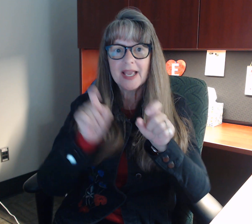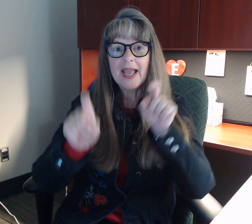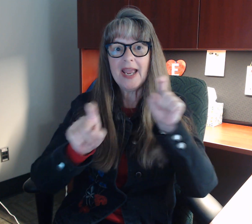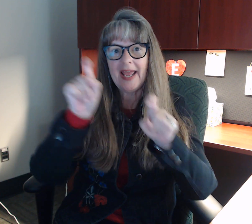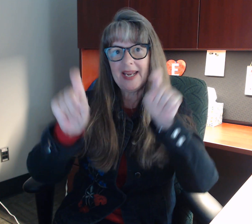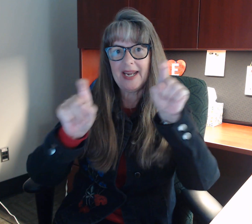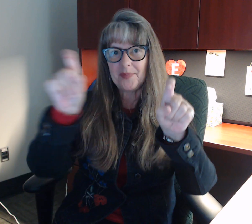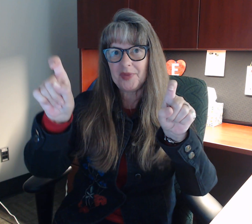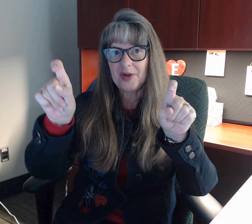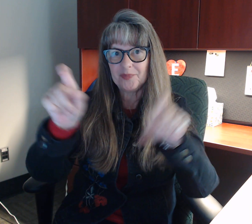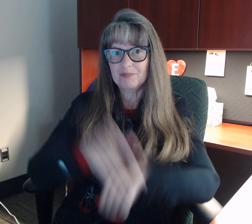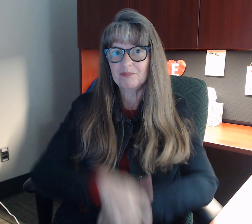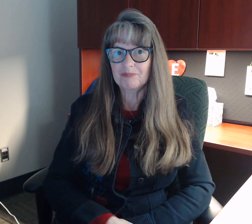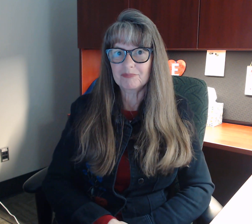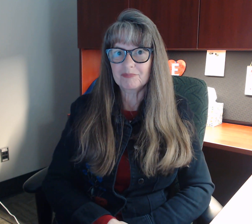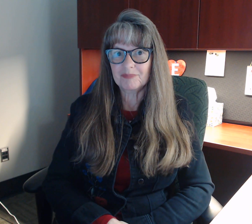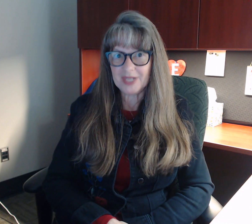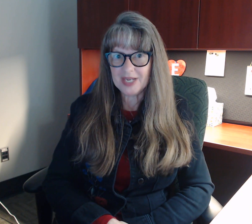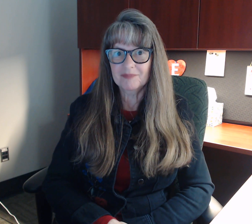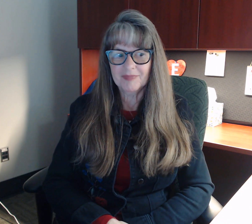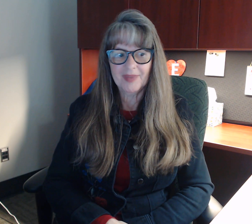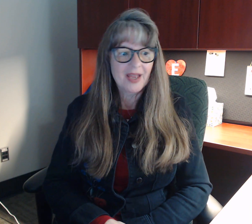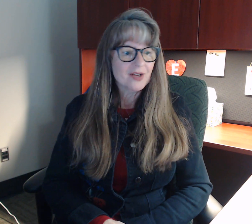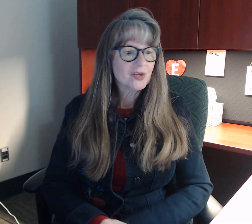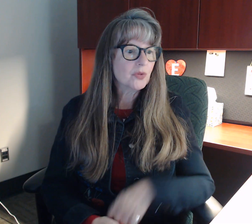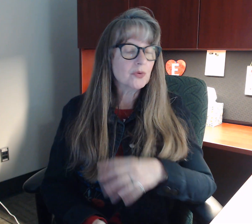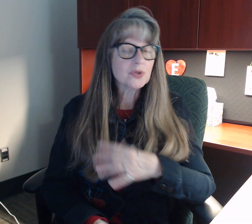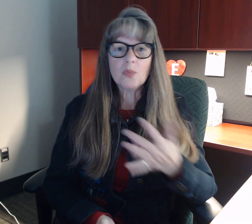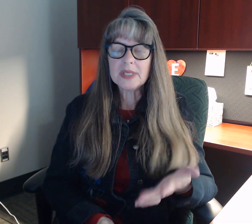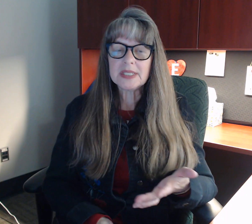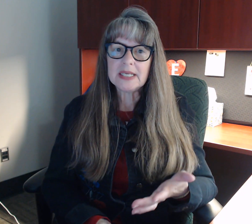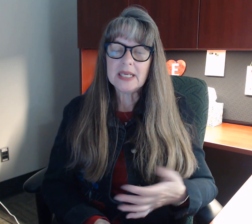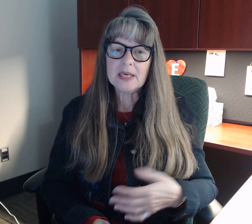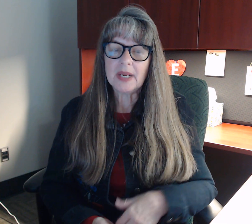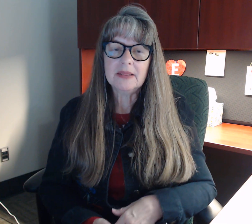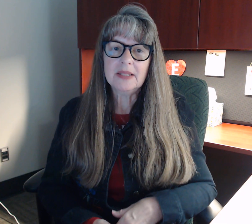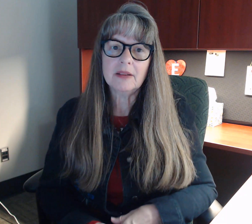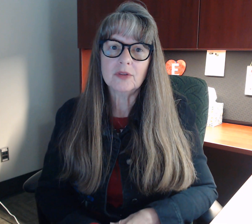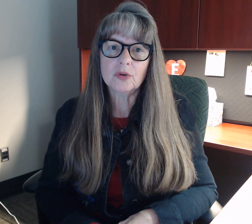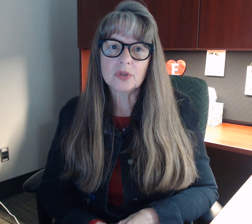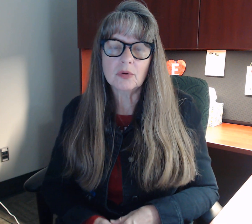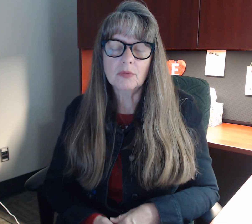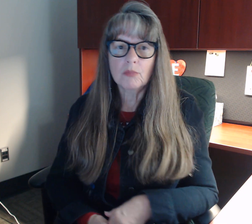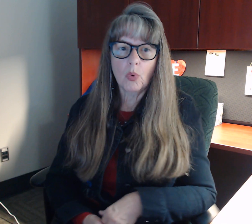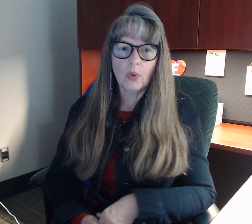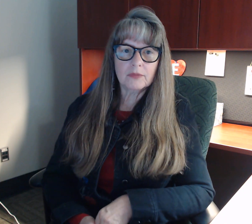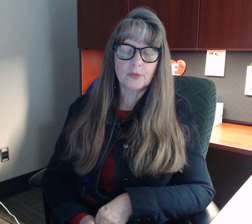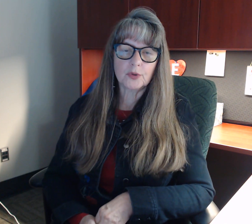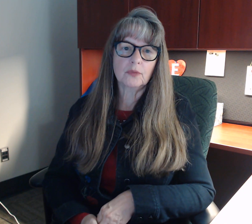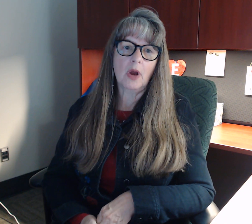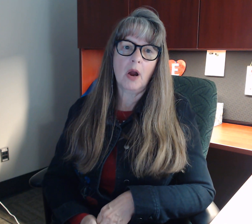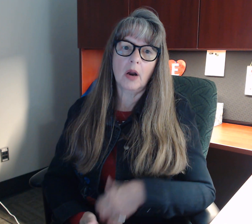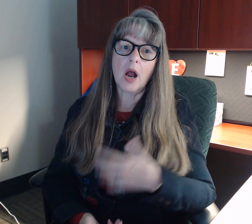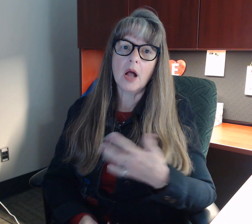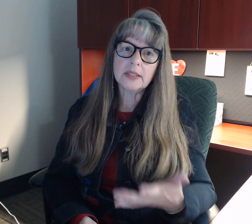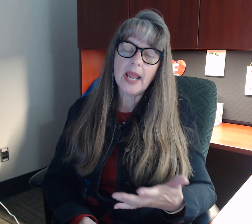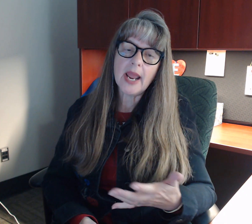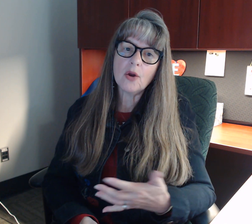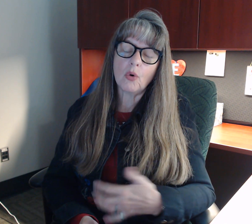and hang it up there. See? So those are the ones that I did, but I think that there's more for our holiday, or